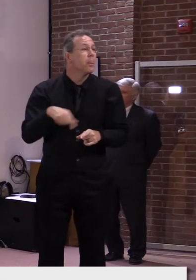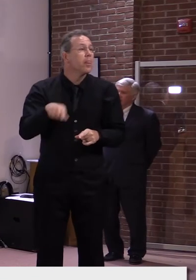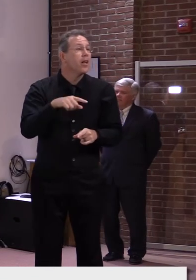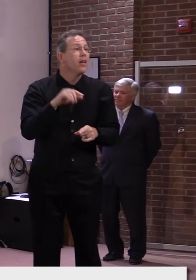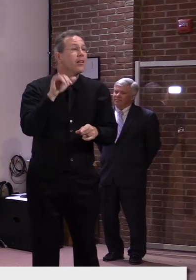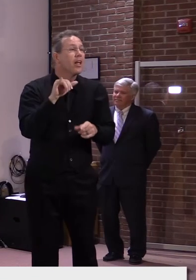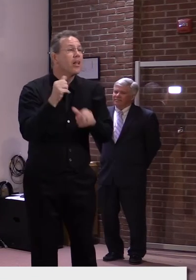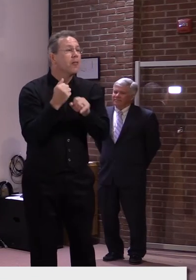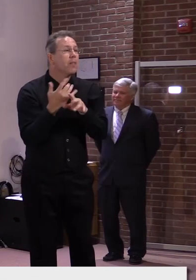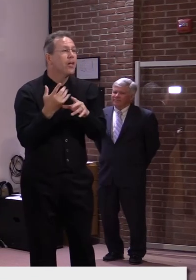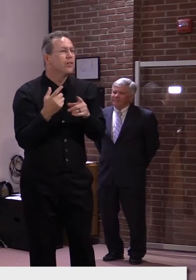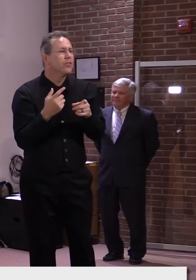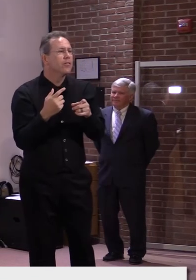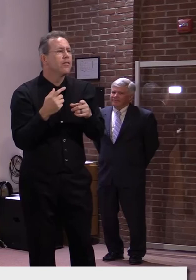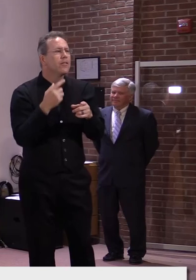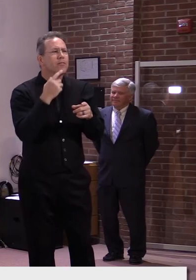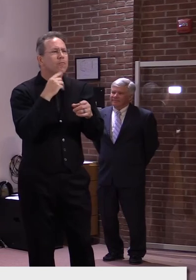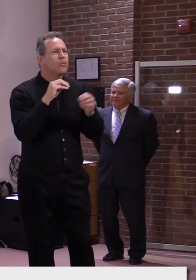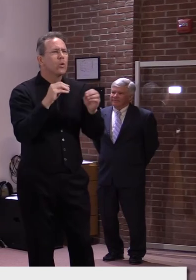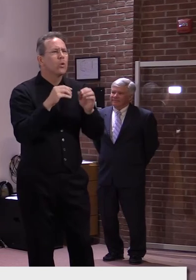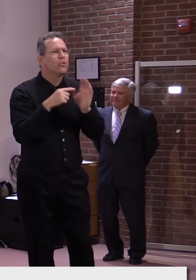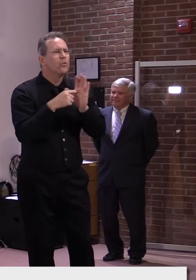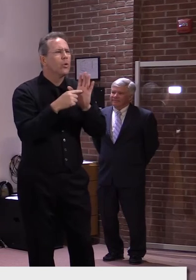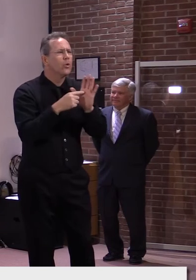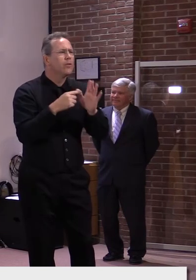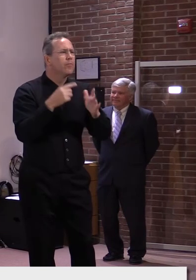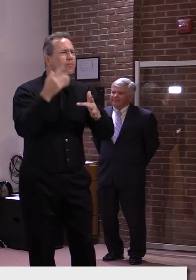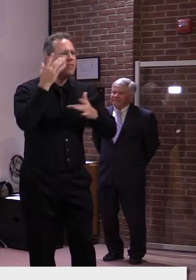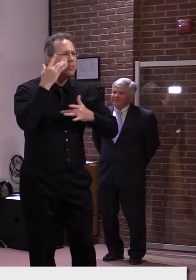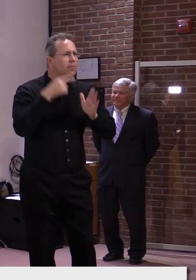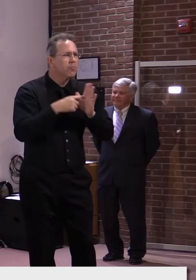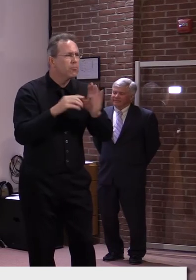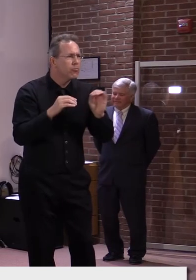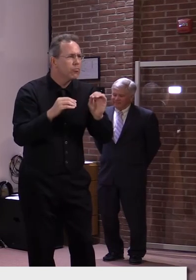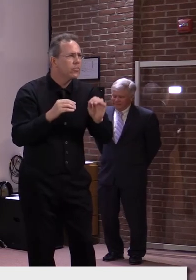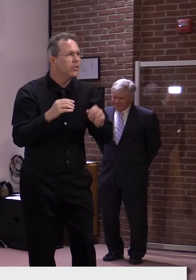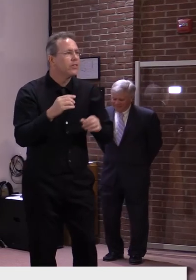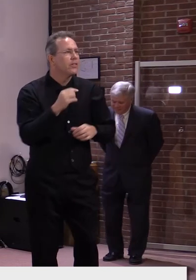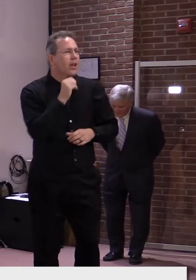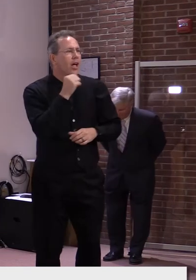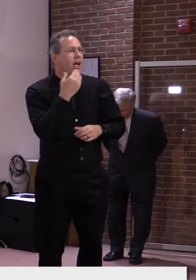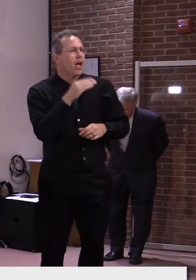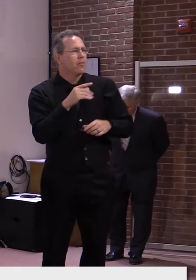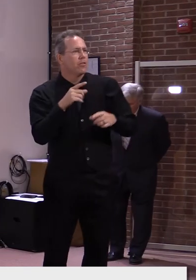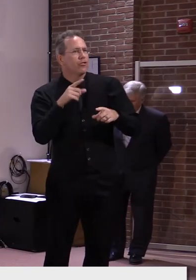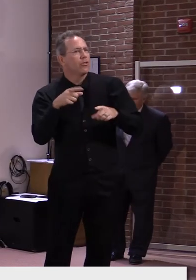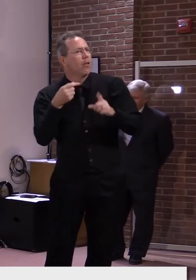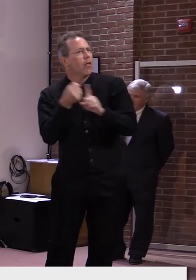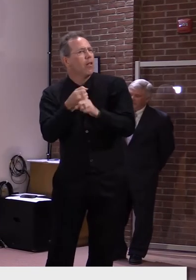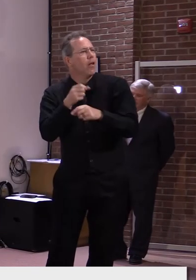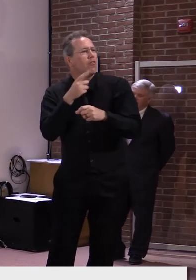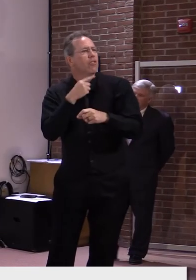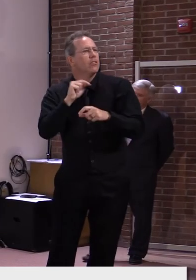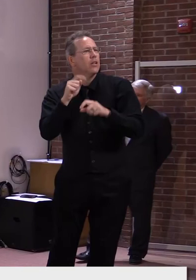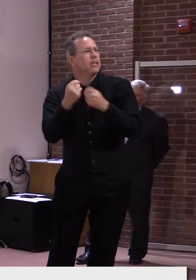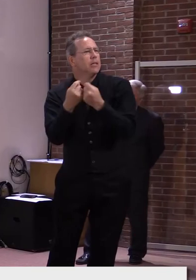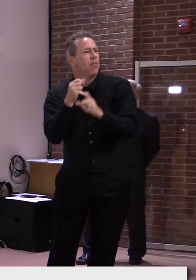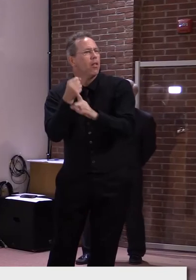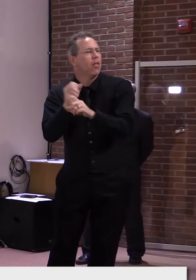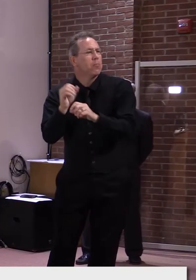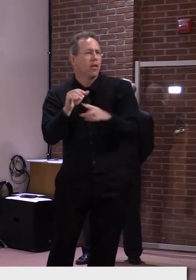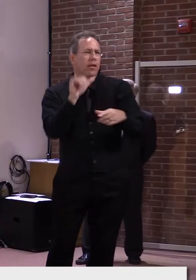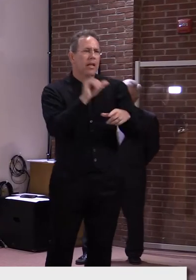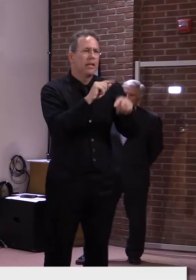Sox. But what are we to make of this? You know, why this cluster of breakthroughs, and can breakthrough